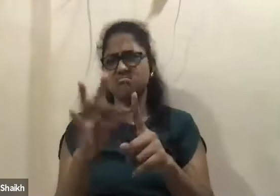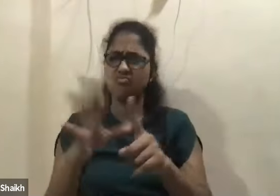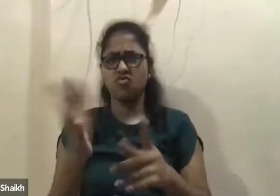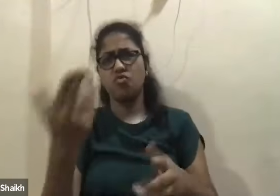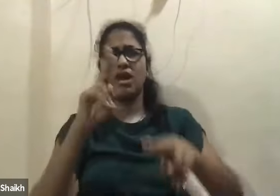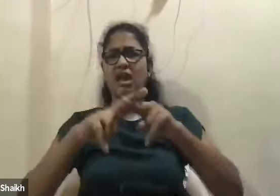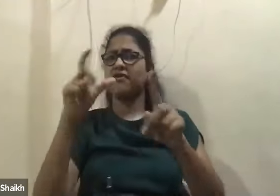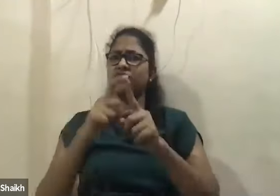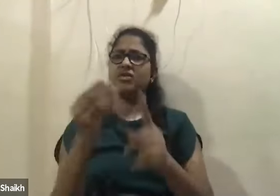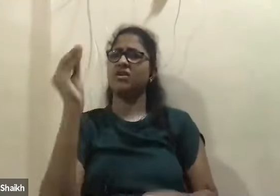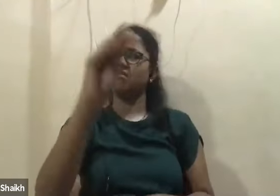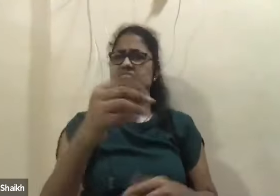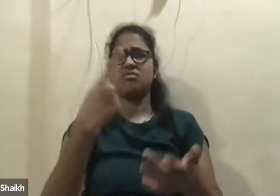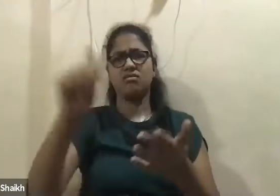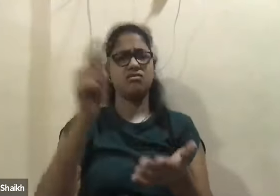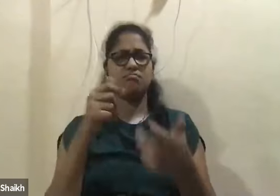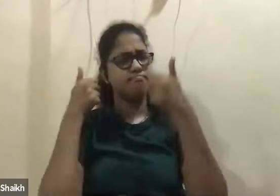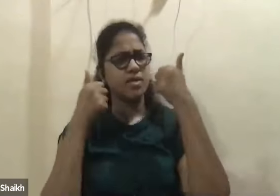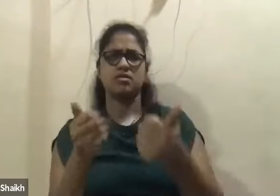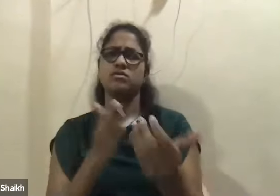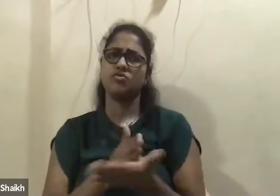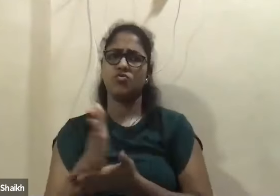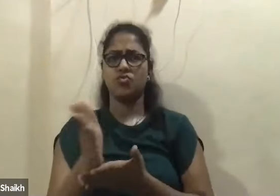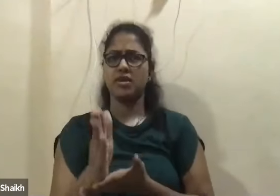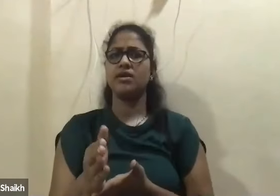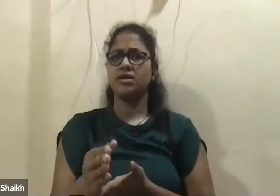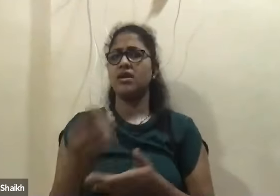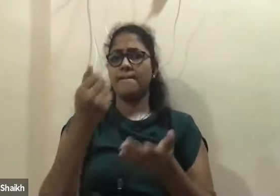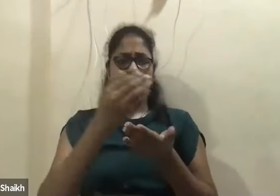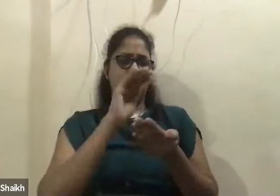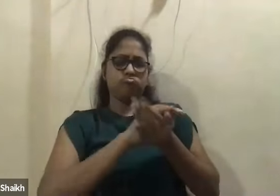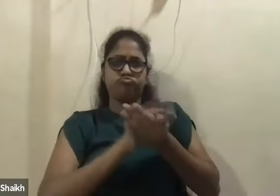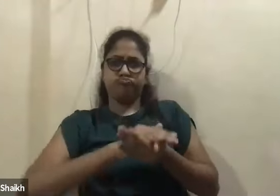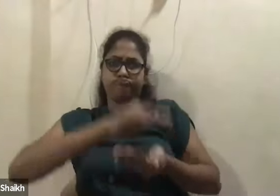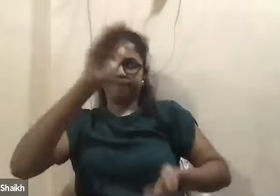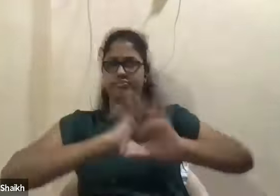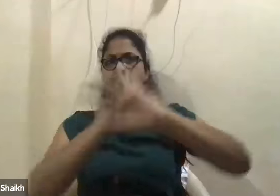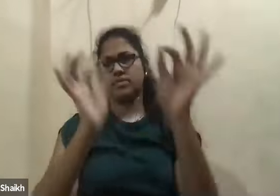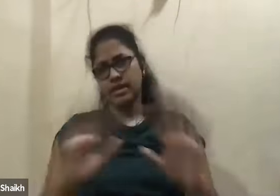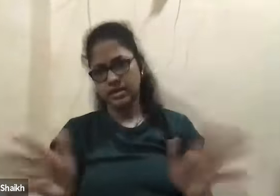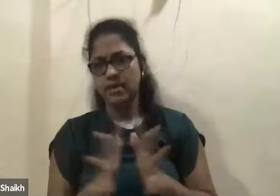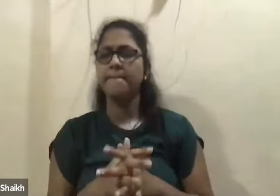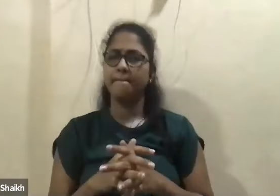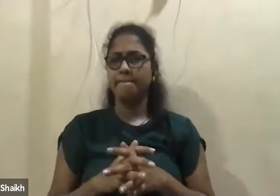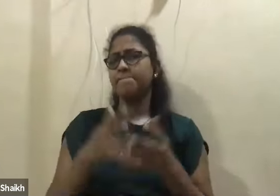way to have the finances ready, and so yeah, that's, I